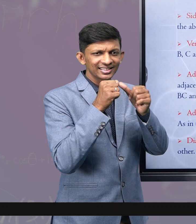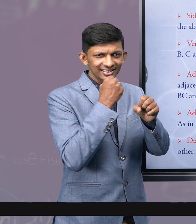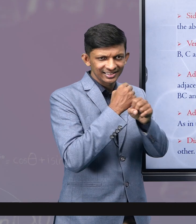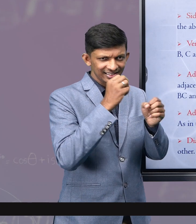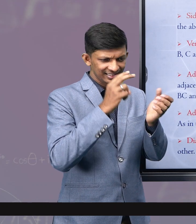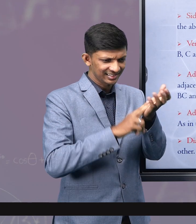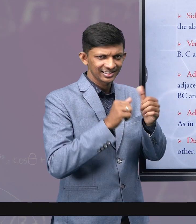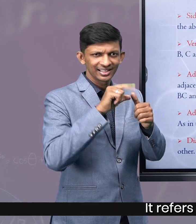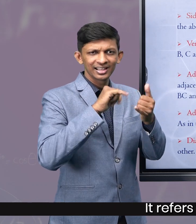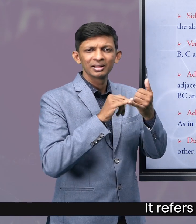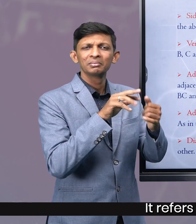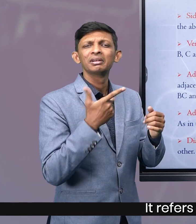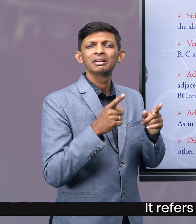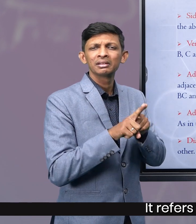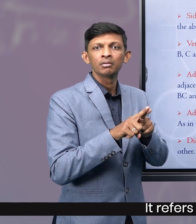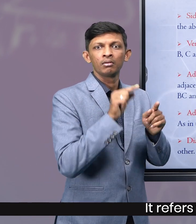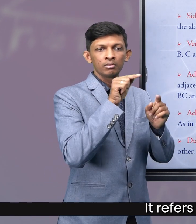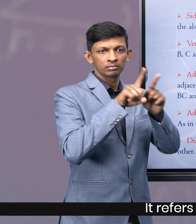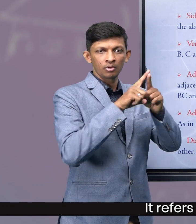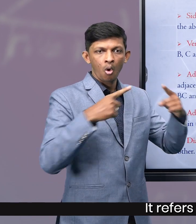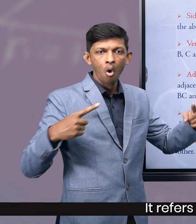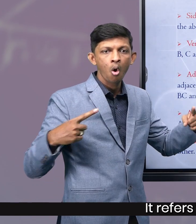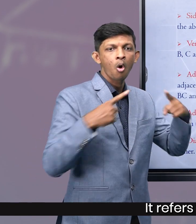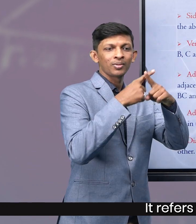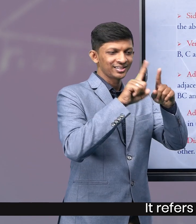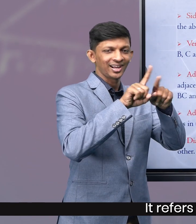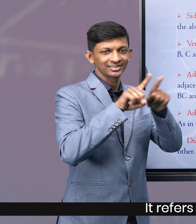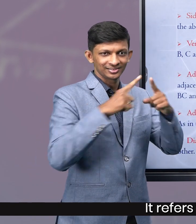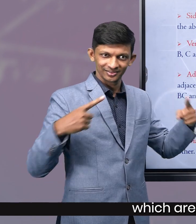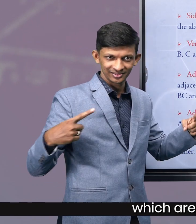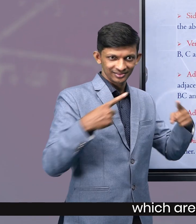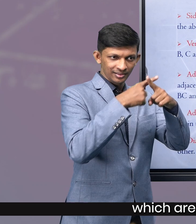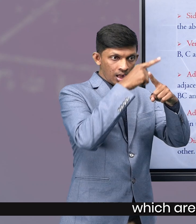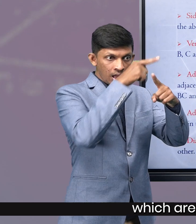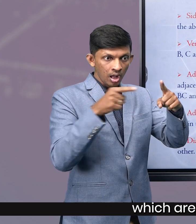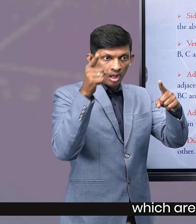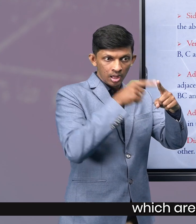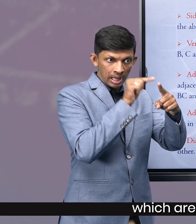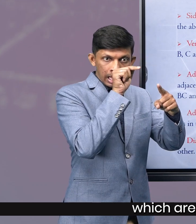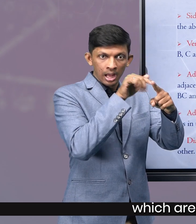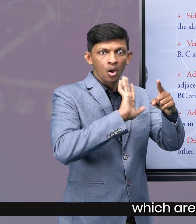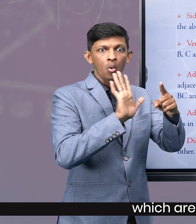Diagonals. It refers to the joints of the vertices which are not adjacent to each other.